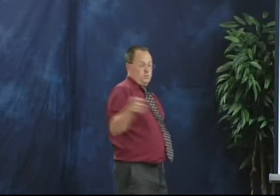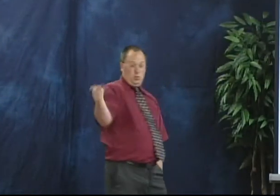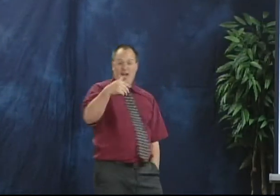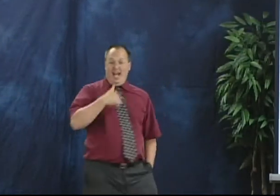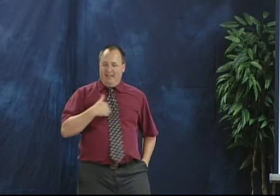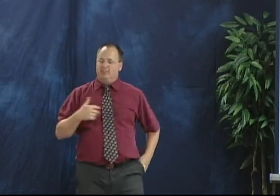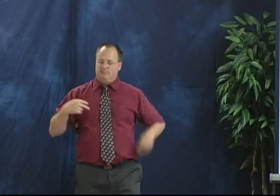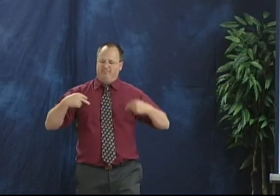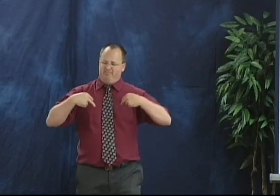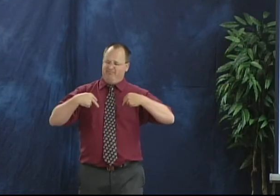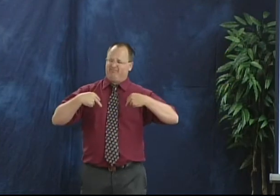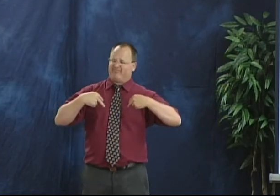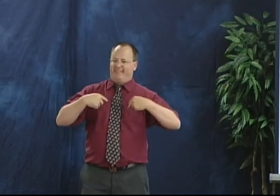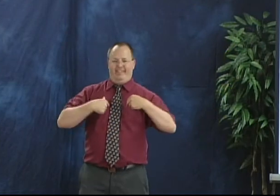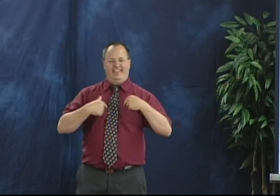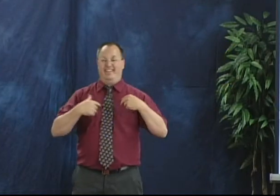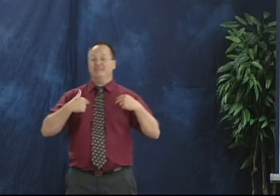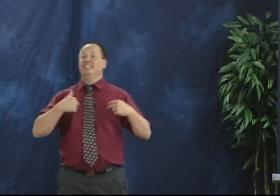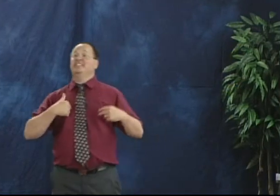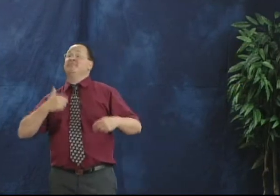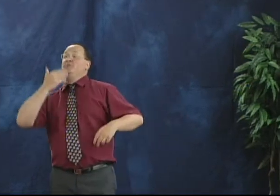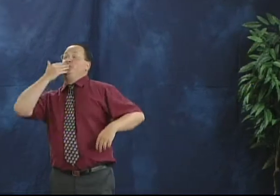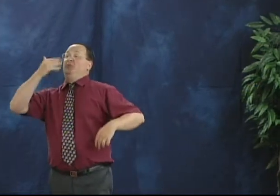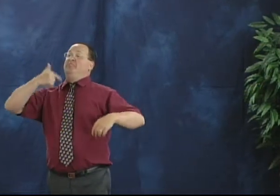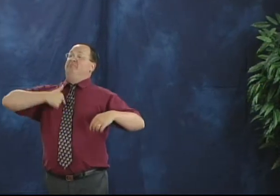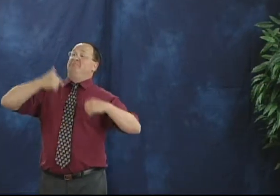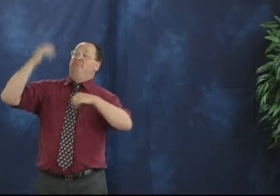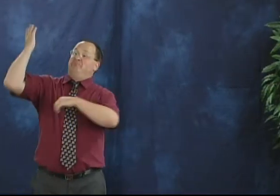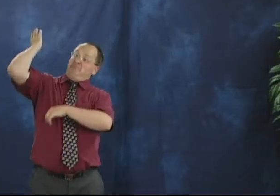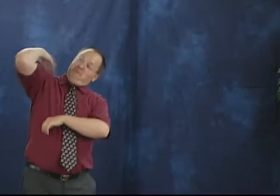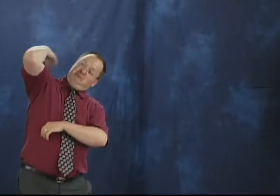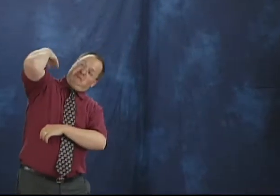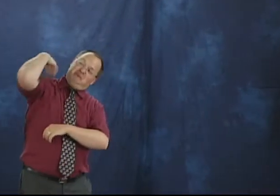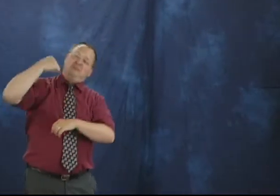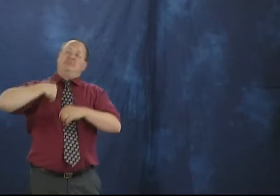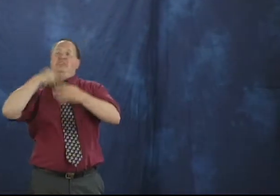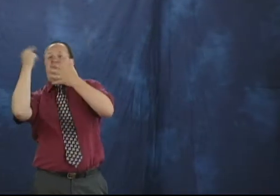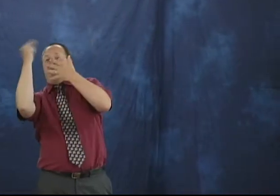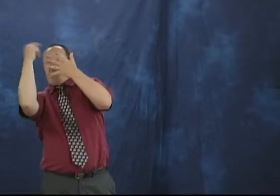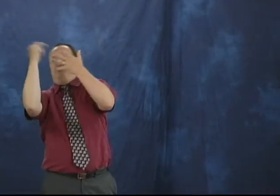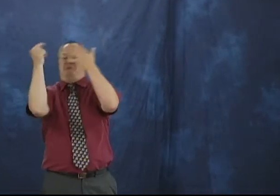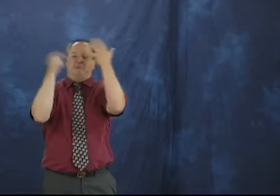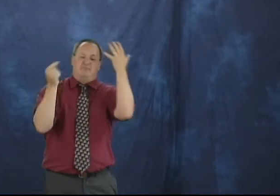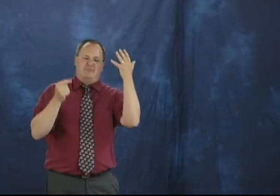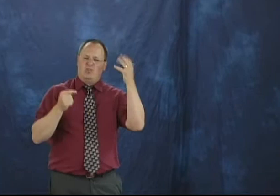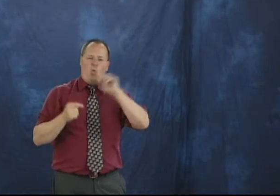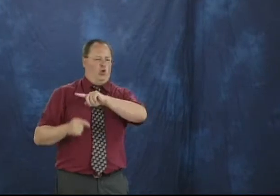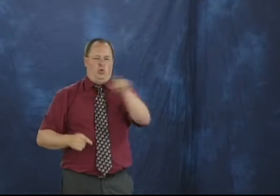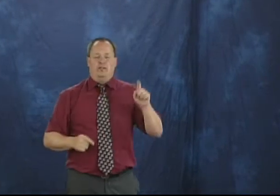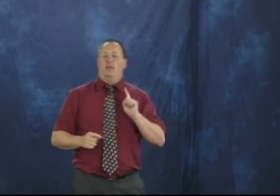spirit. He didn't talk about anything good that he had done. He didn't congratulate himself for anything.